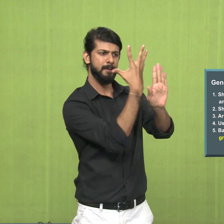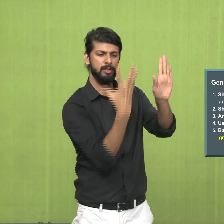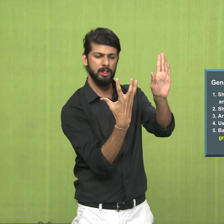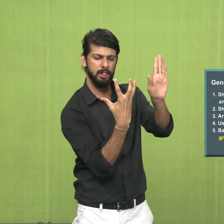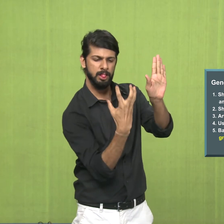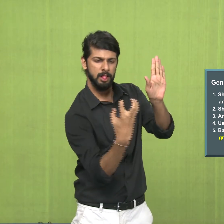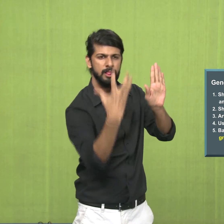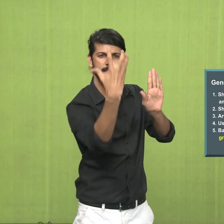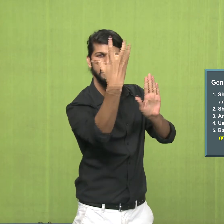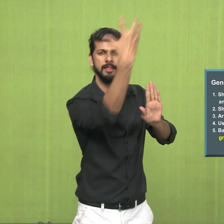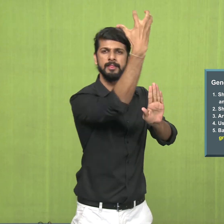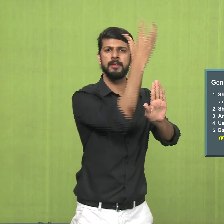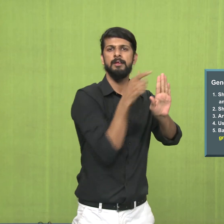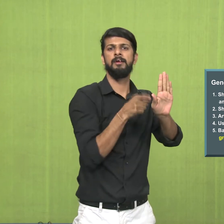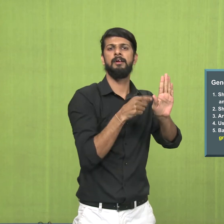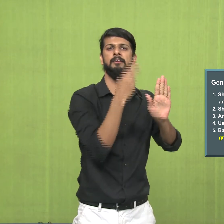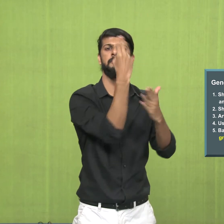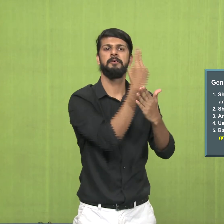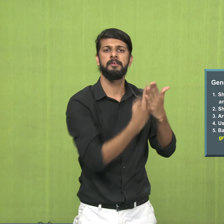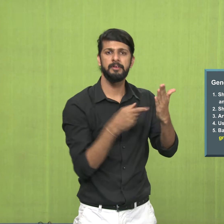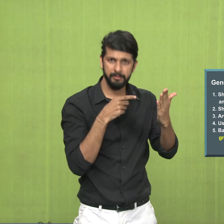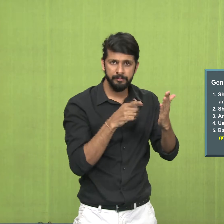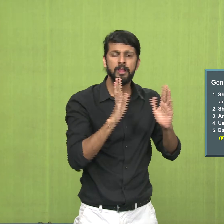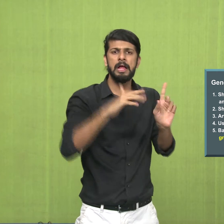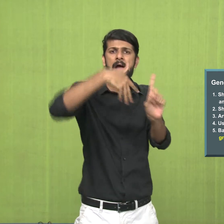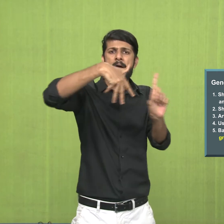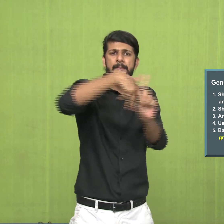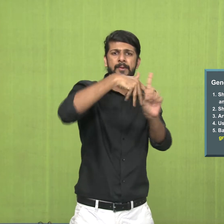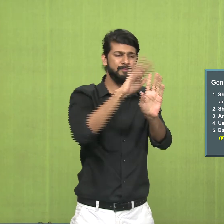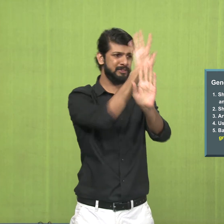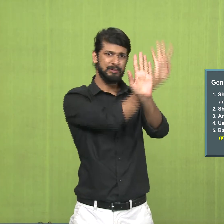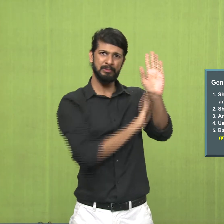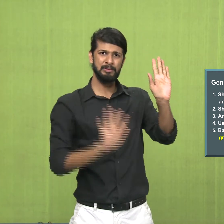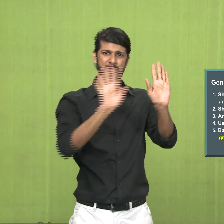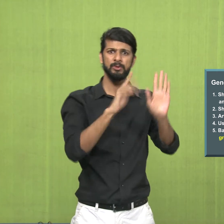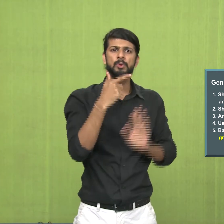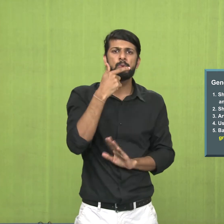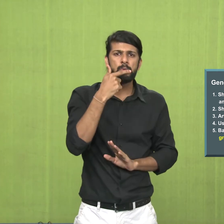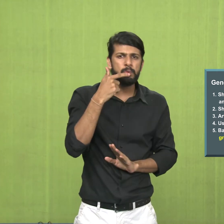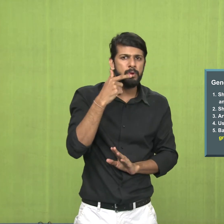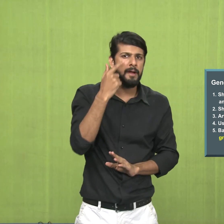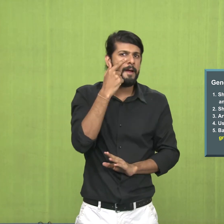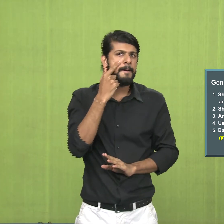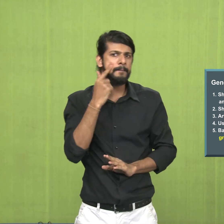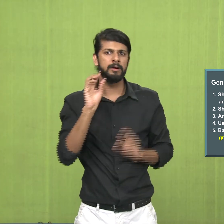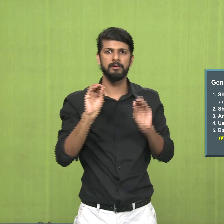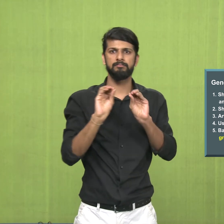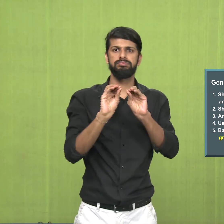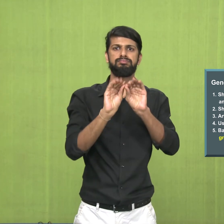and the depiction of mellow light has been shown very artistically. The background is colored red